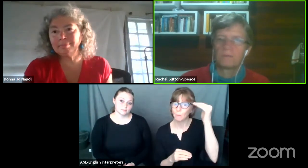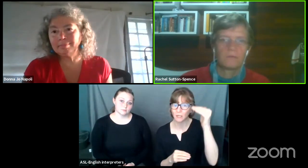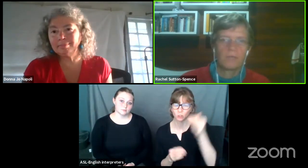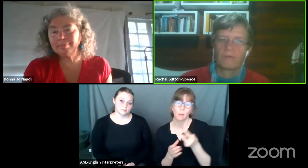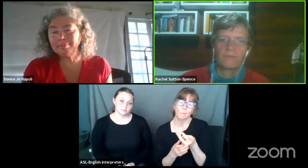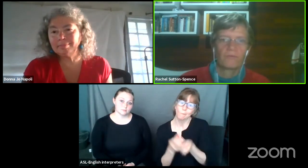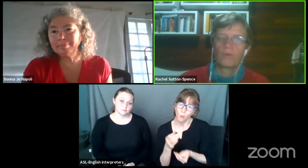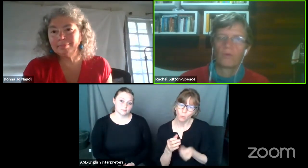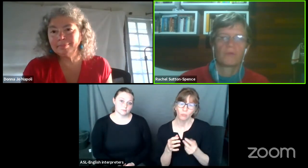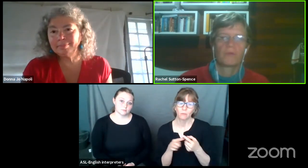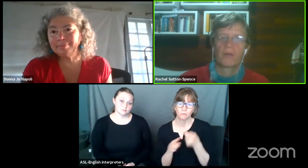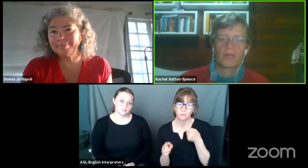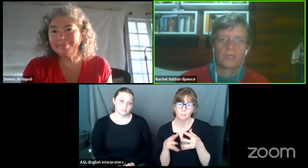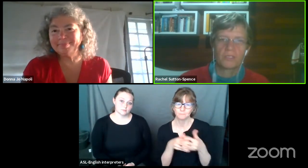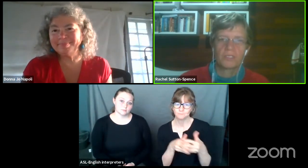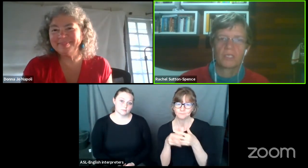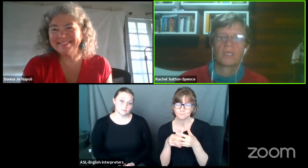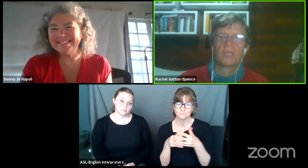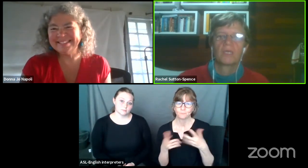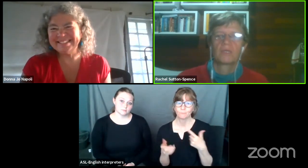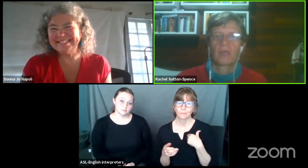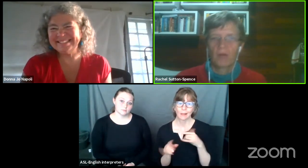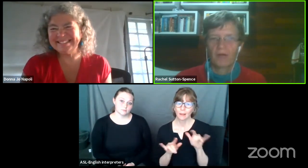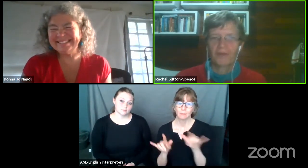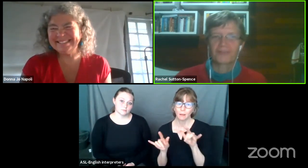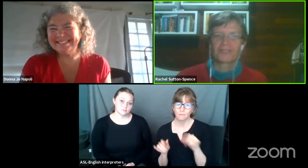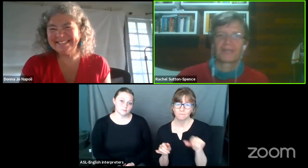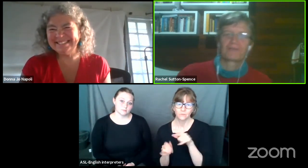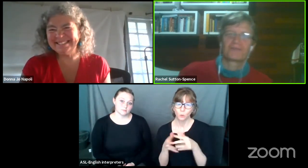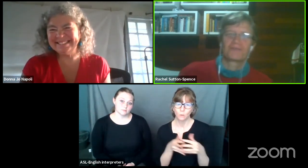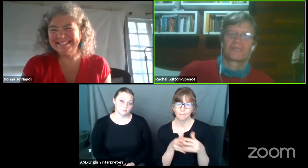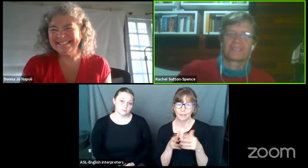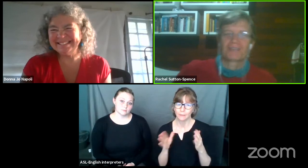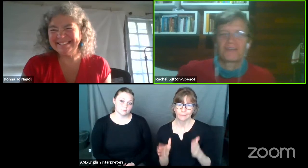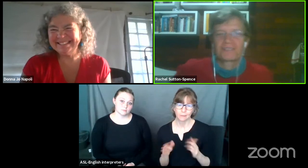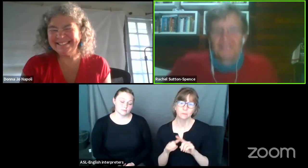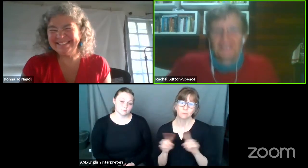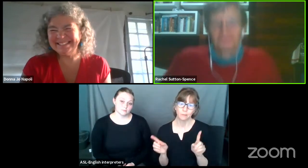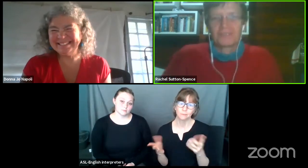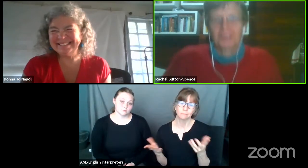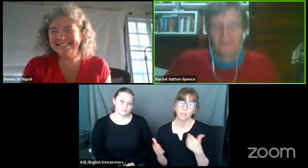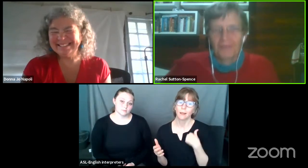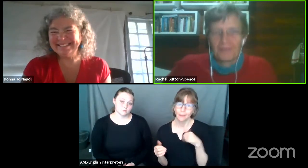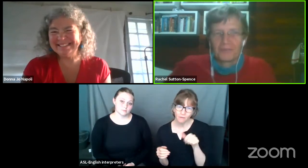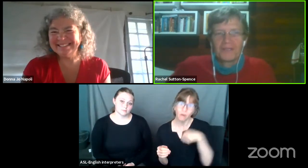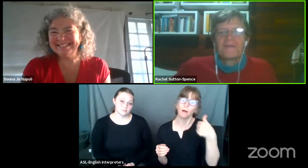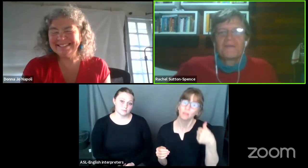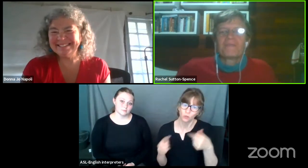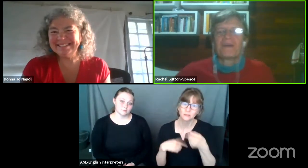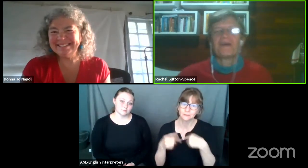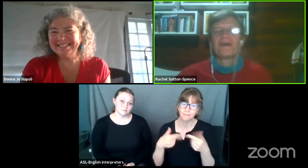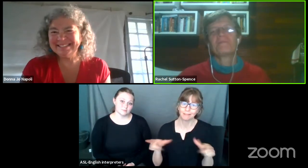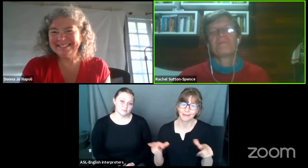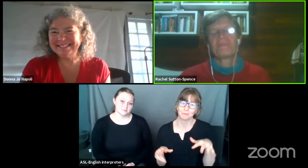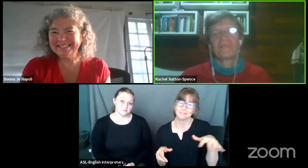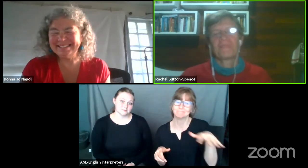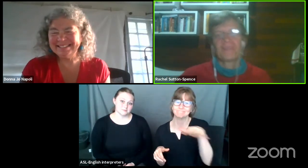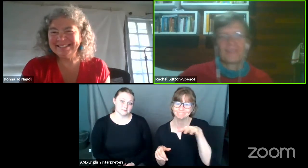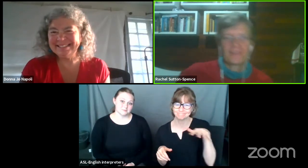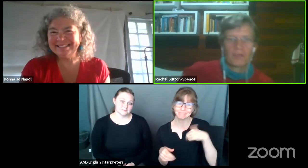I love all you Americans dearly. There are other sign languages. Other sign languages are available.